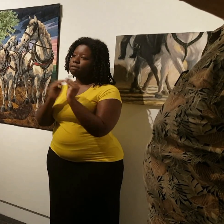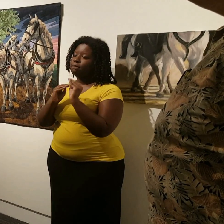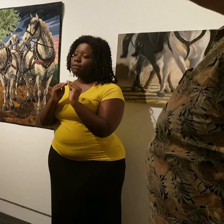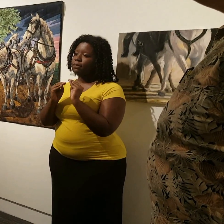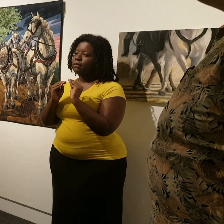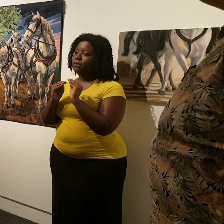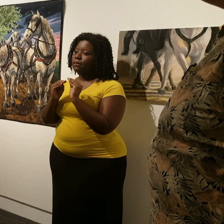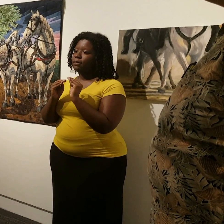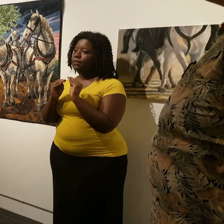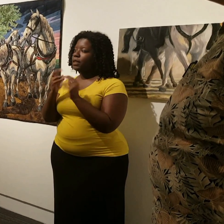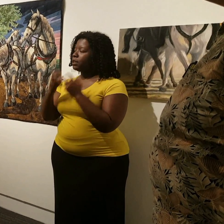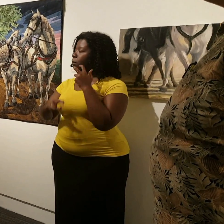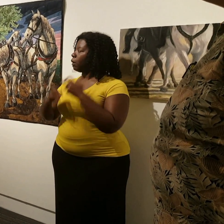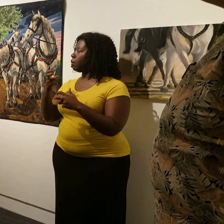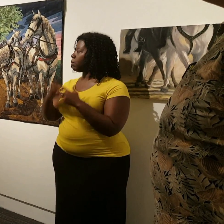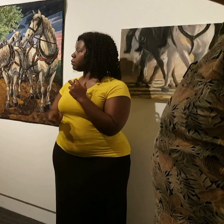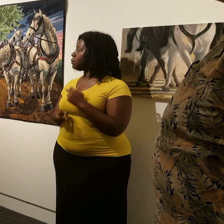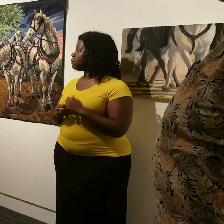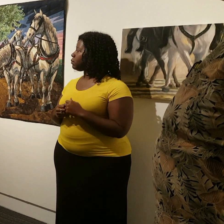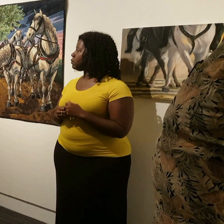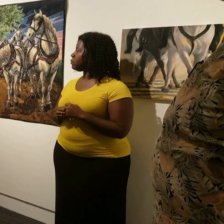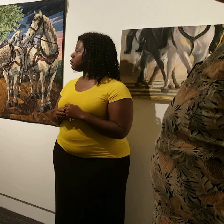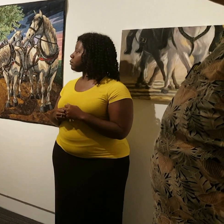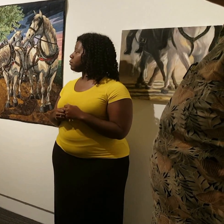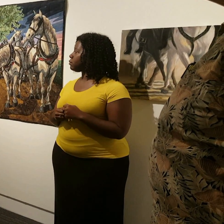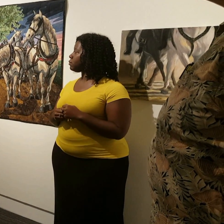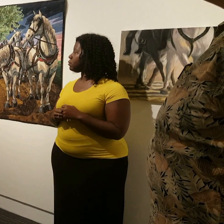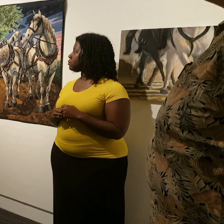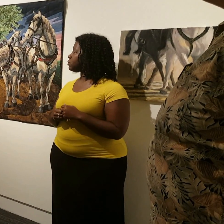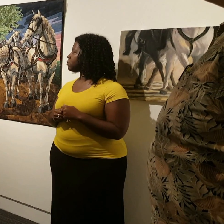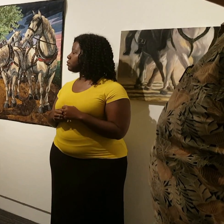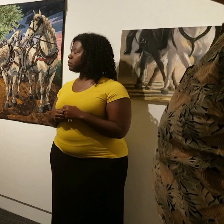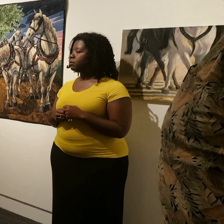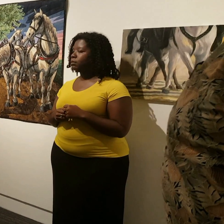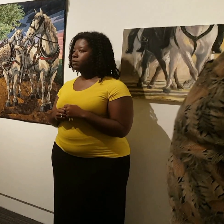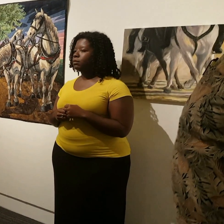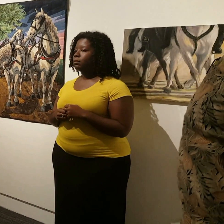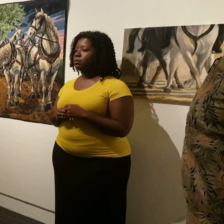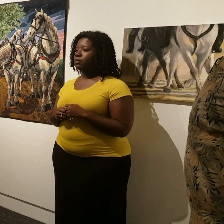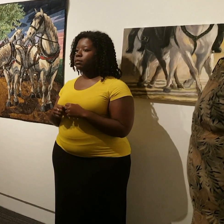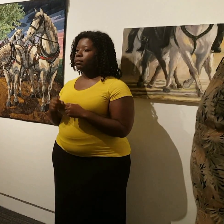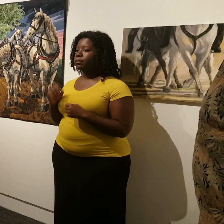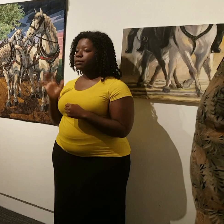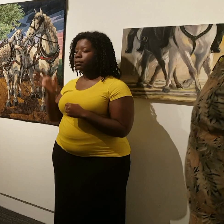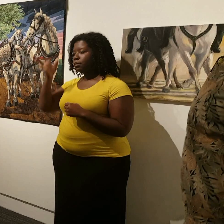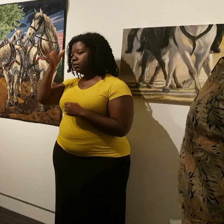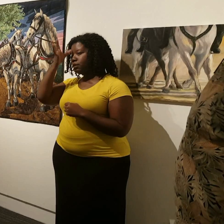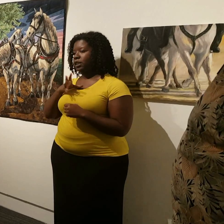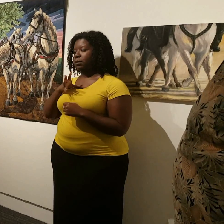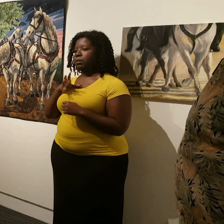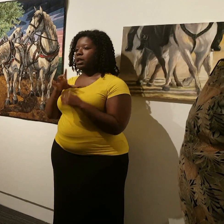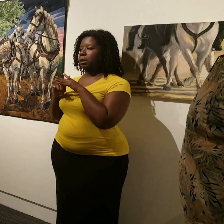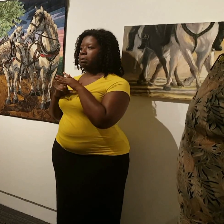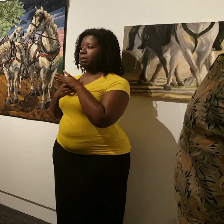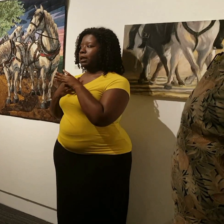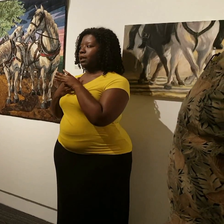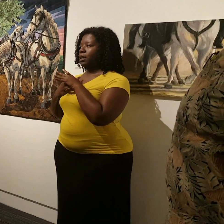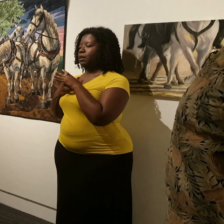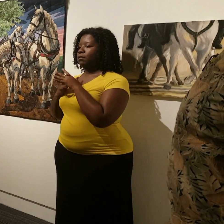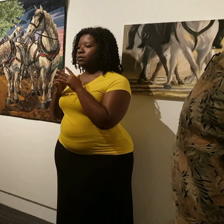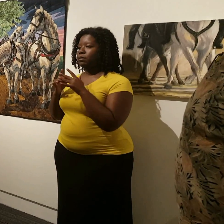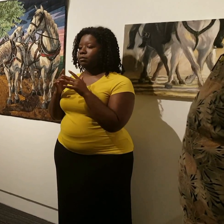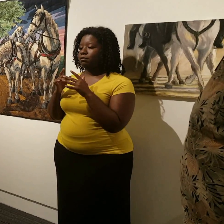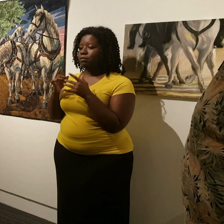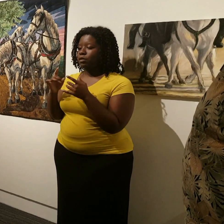rear horse. So they're the genesis for this main story that I really wanted to tell, but